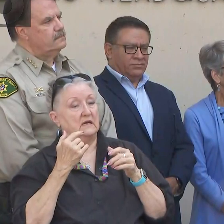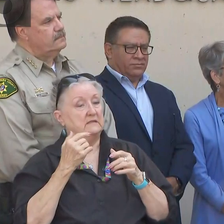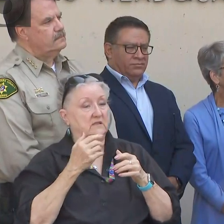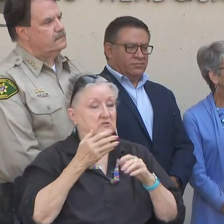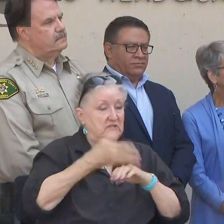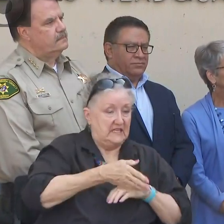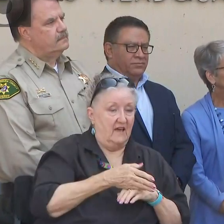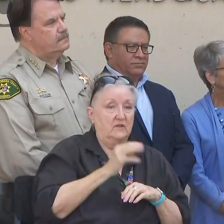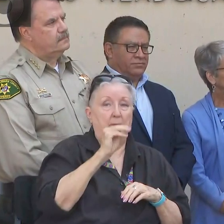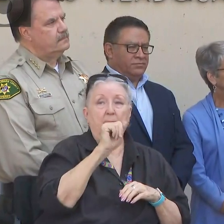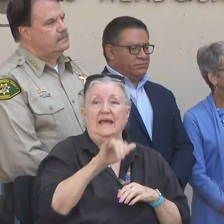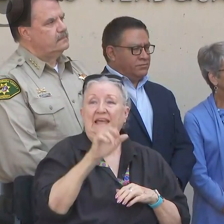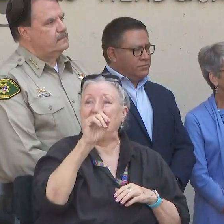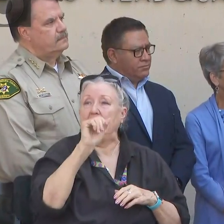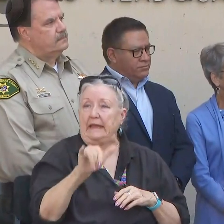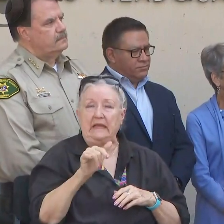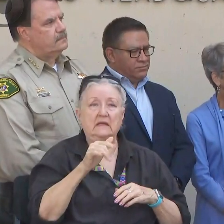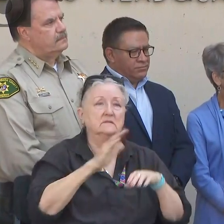Day,